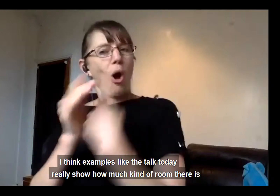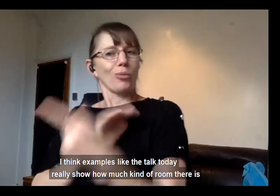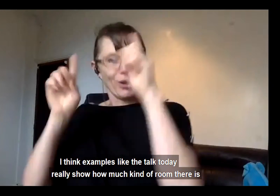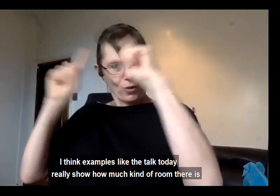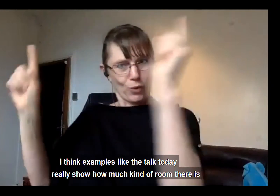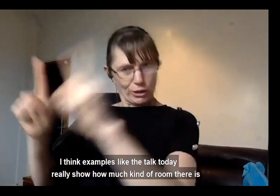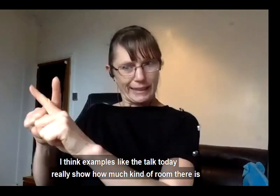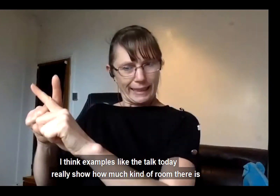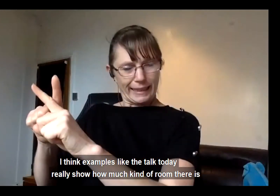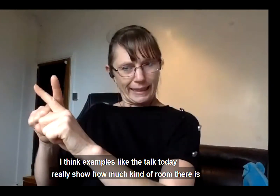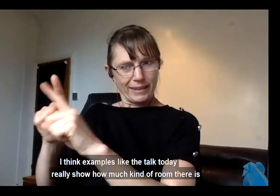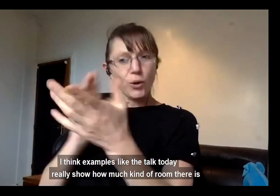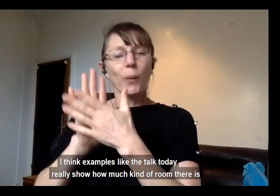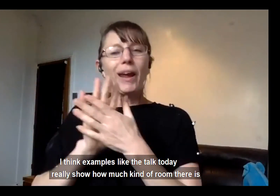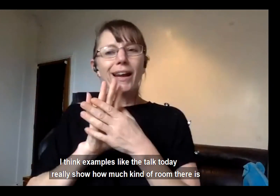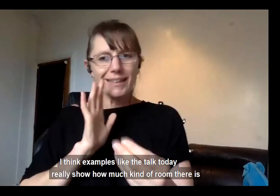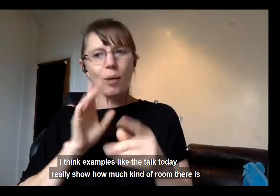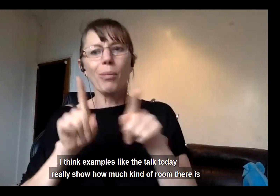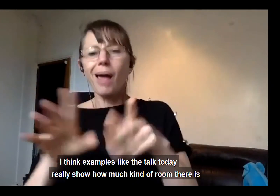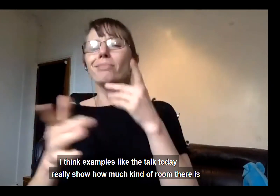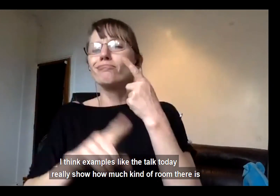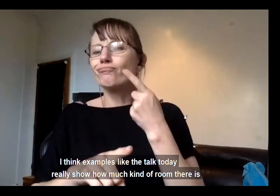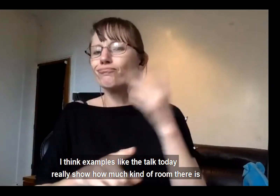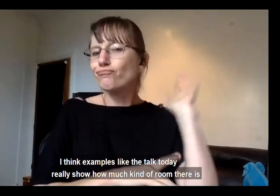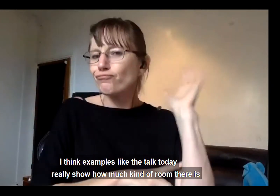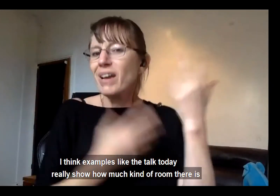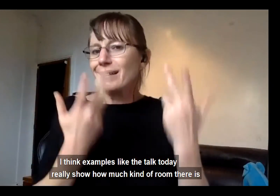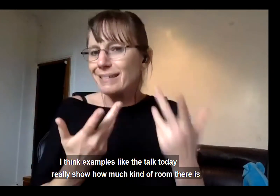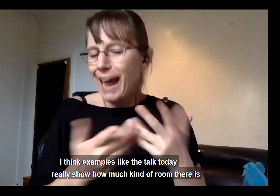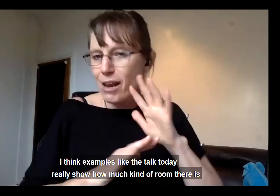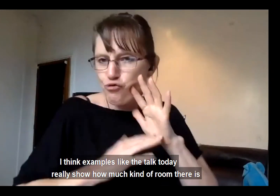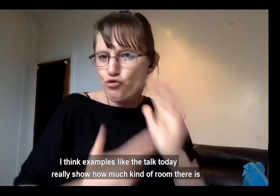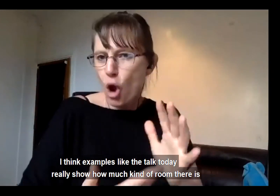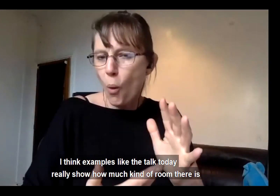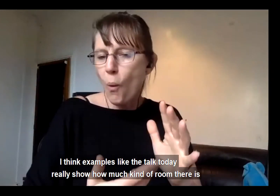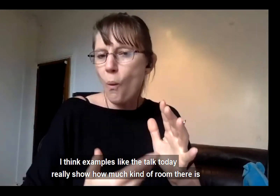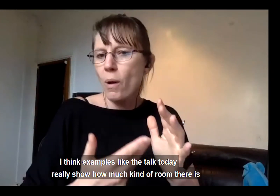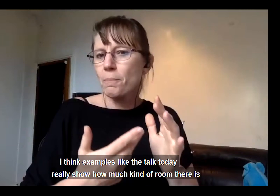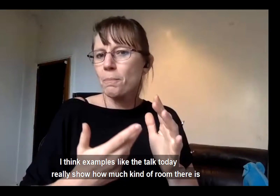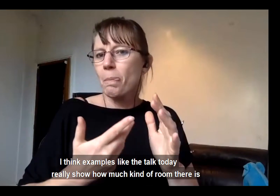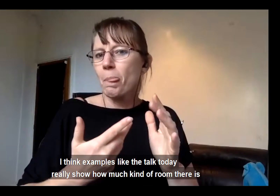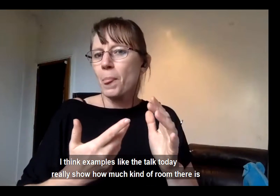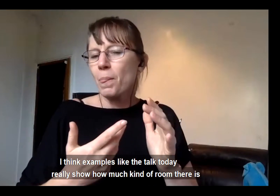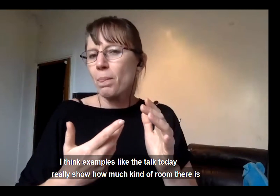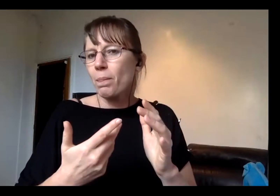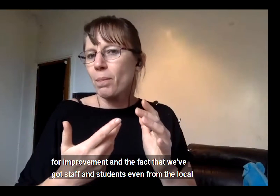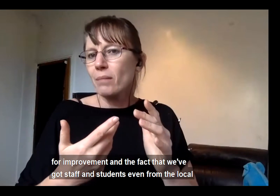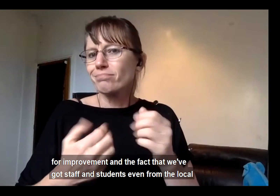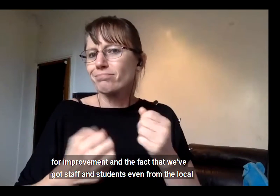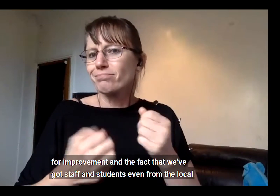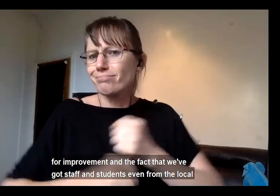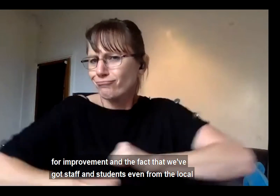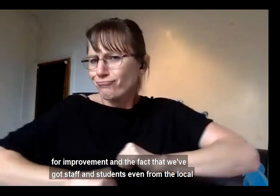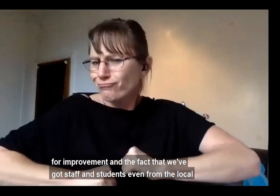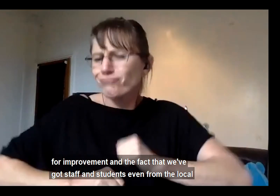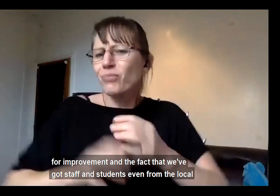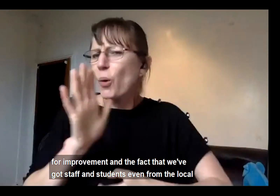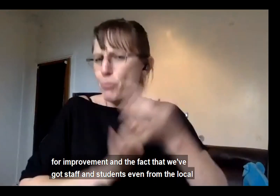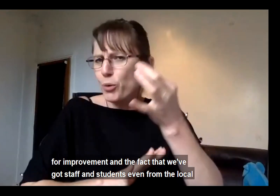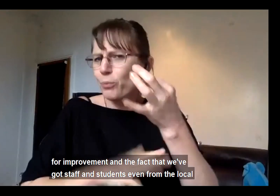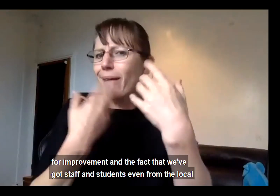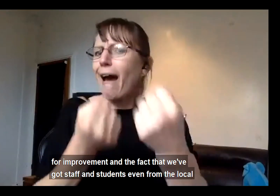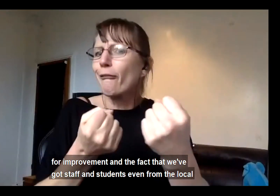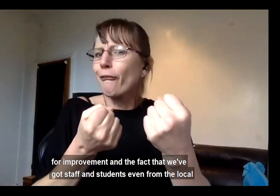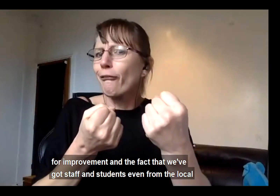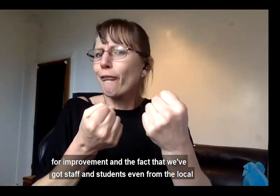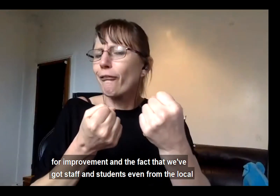think examples like the talk today really show how much kind of room there is for improvement, and the